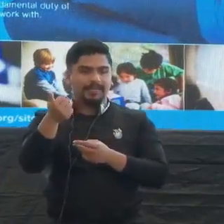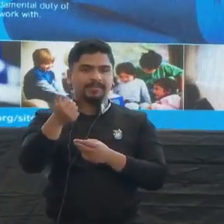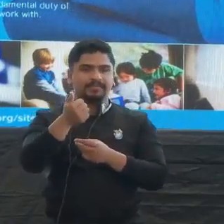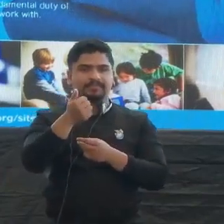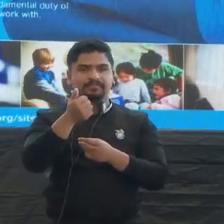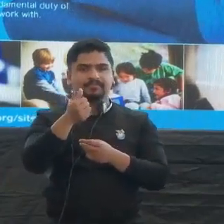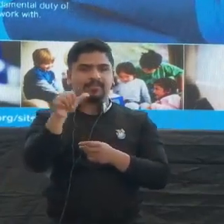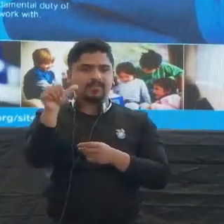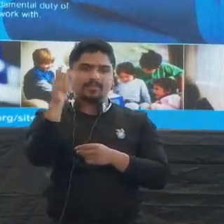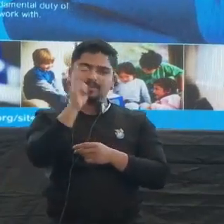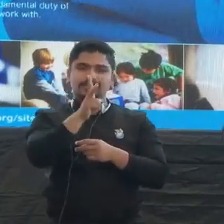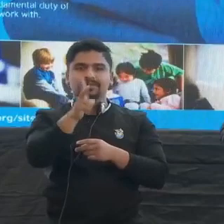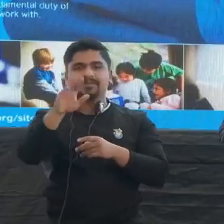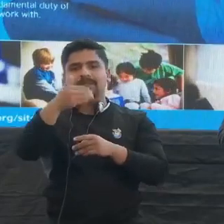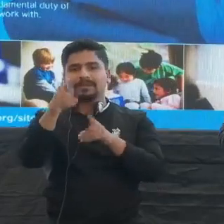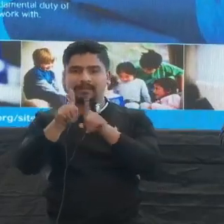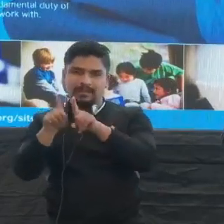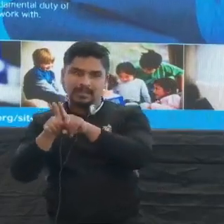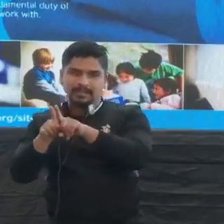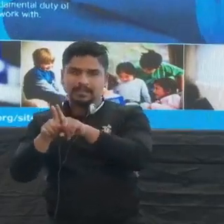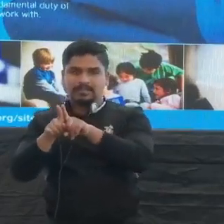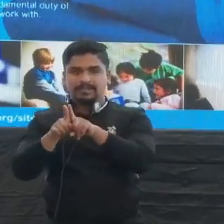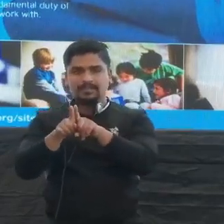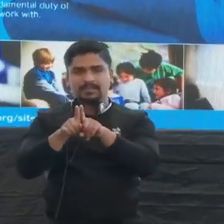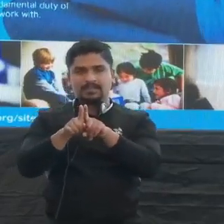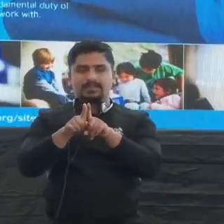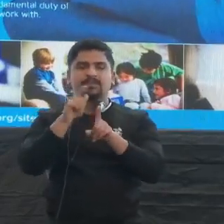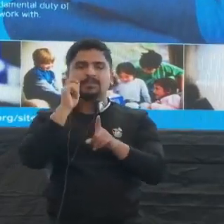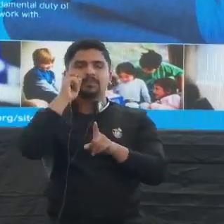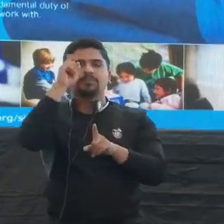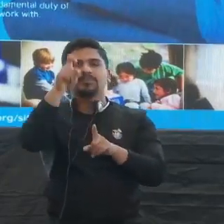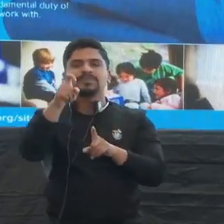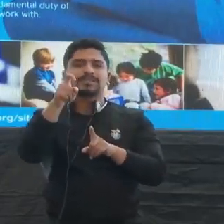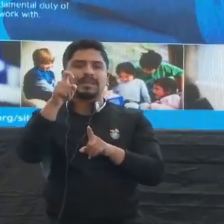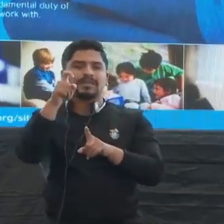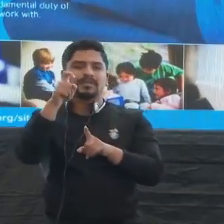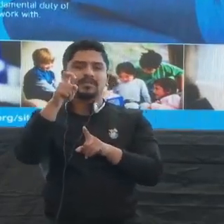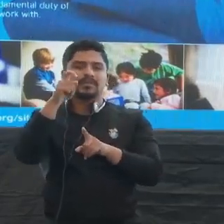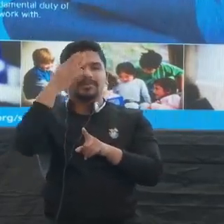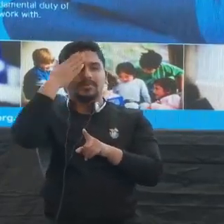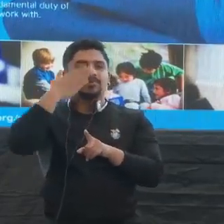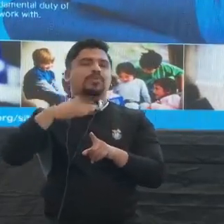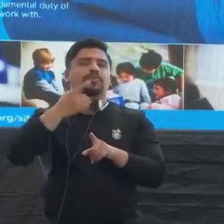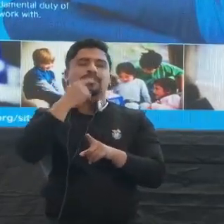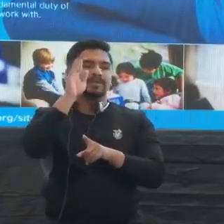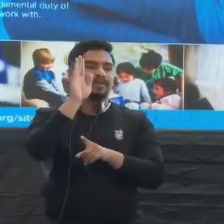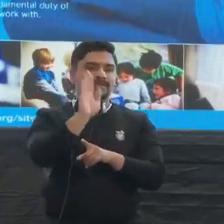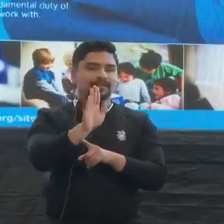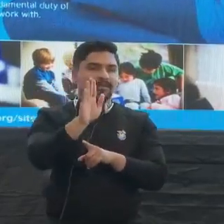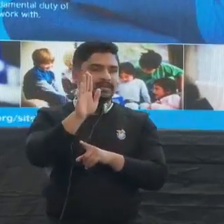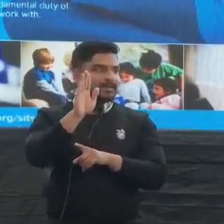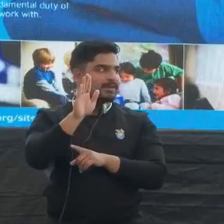which are considered to be the old age disease. So is there